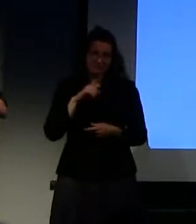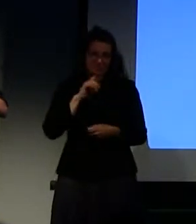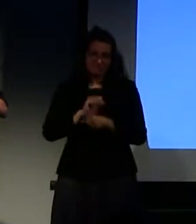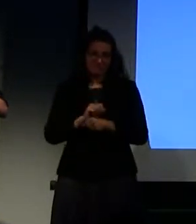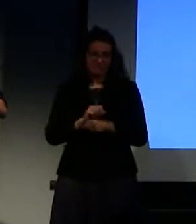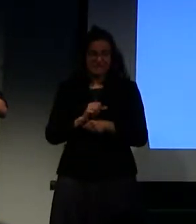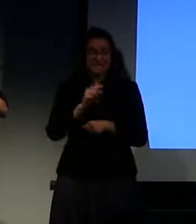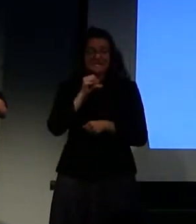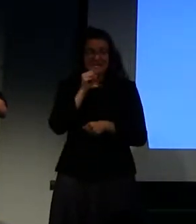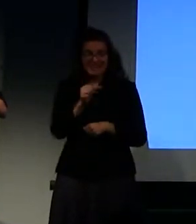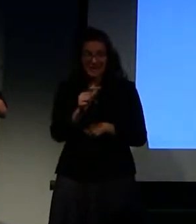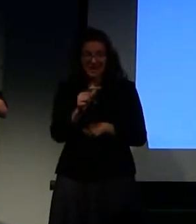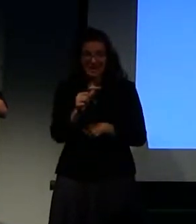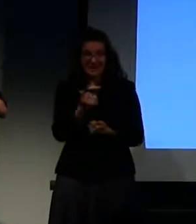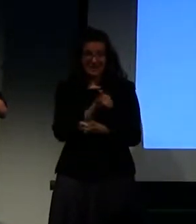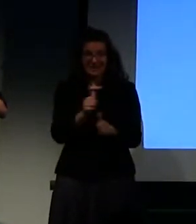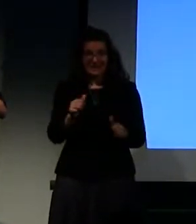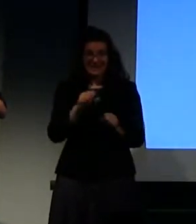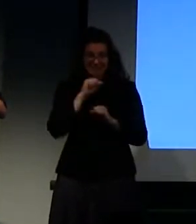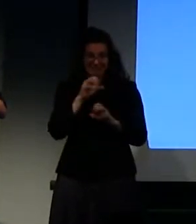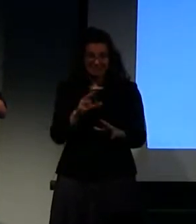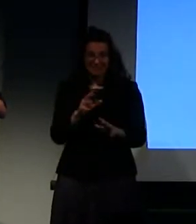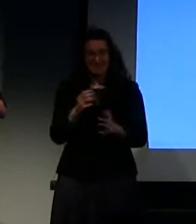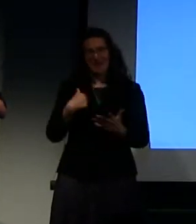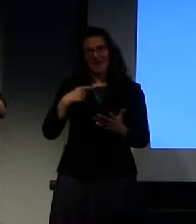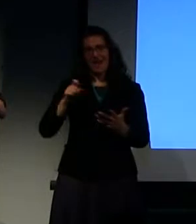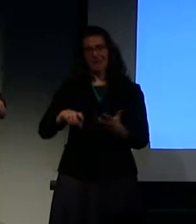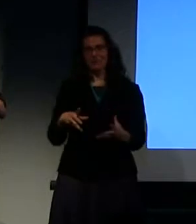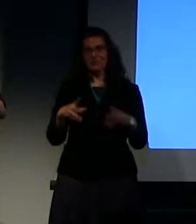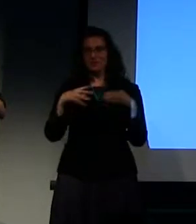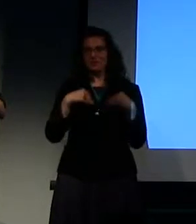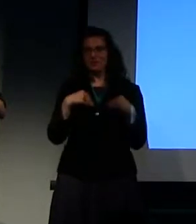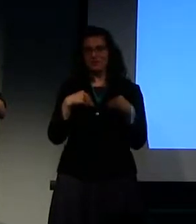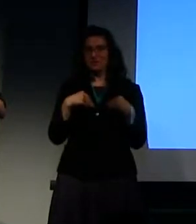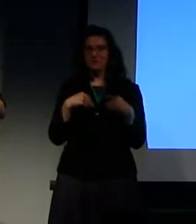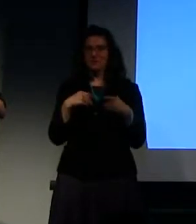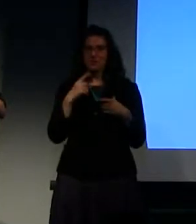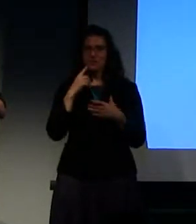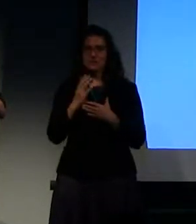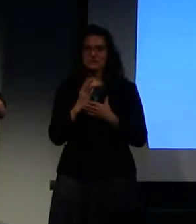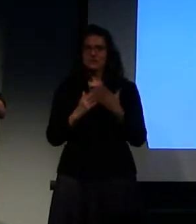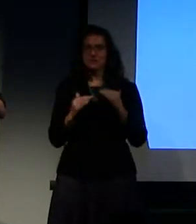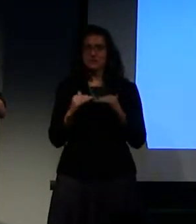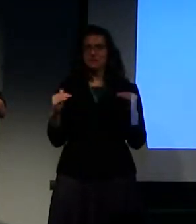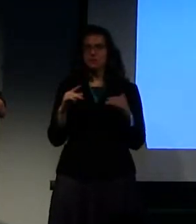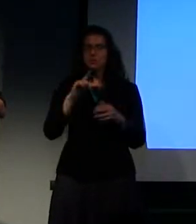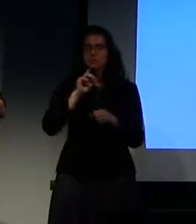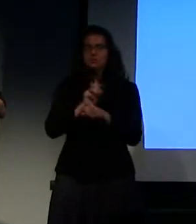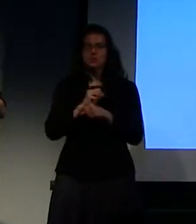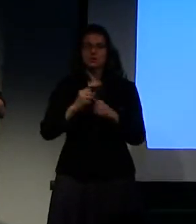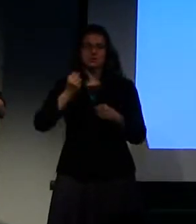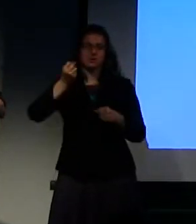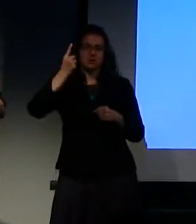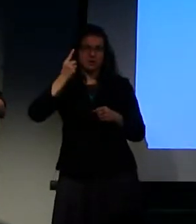and I have to be okay with that on some level to really understand and experience the schizophrenia.